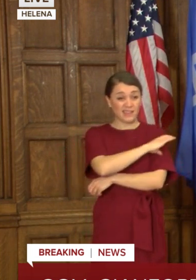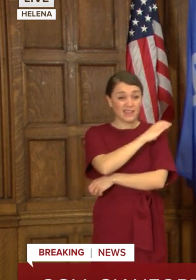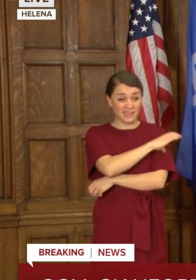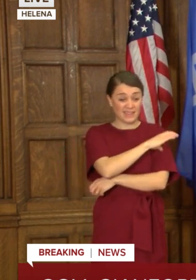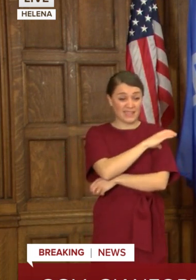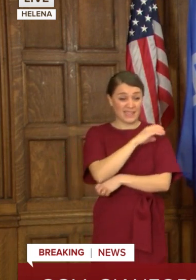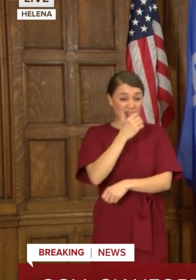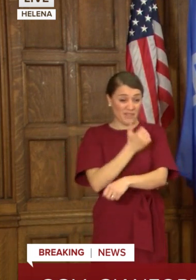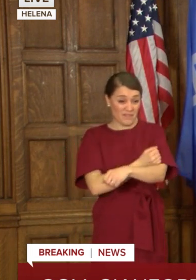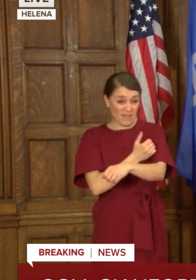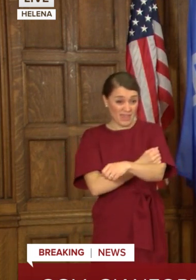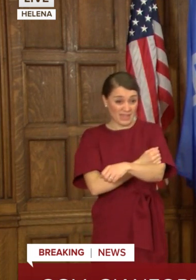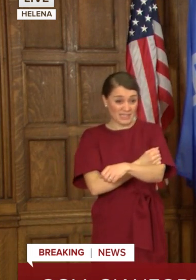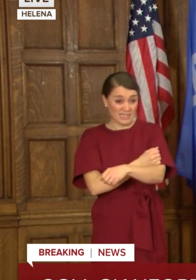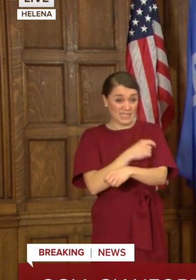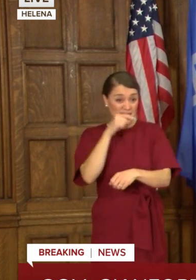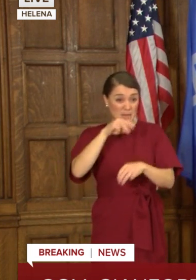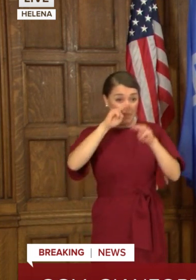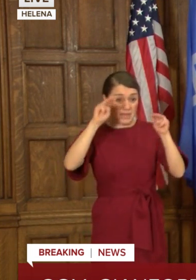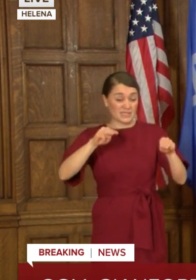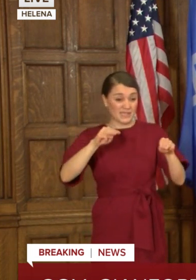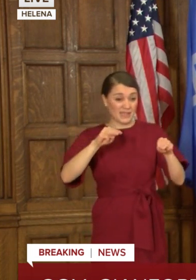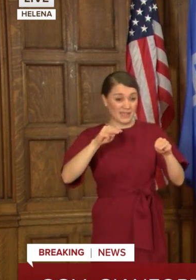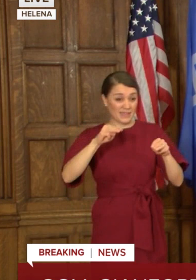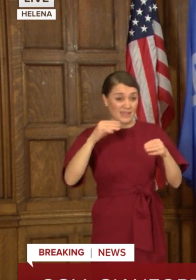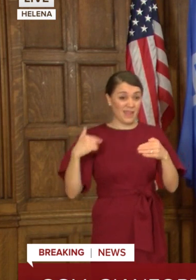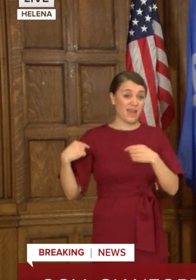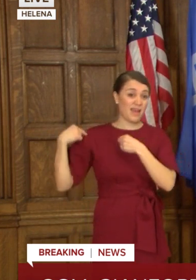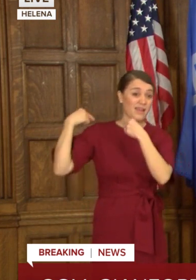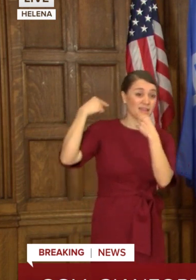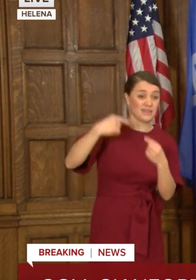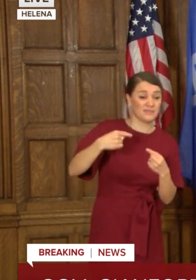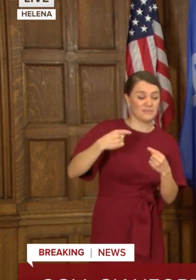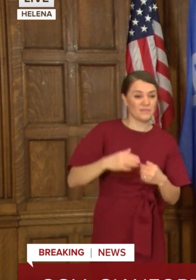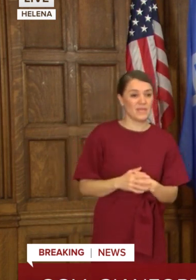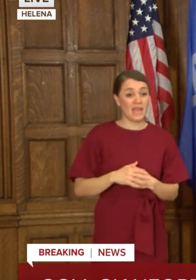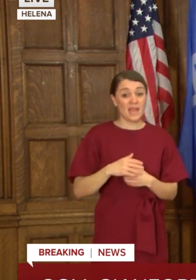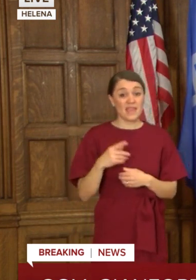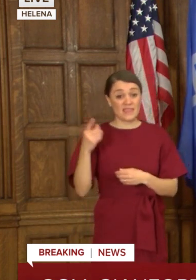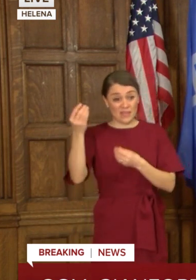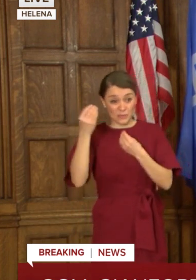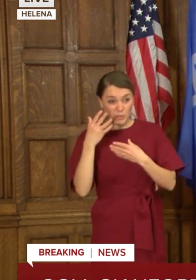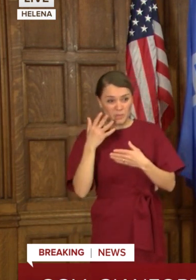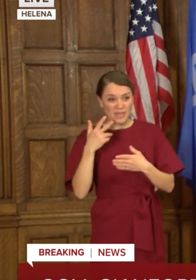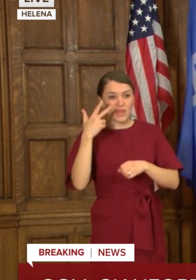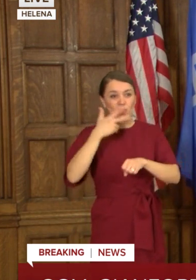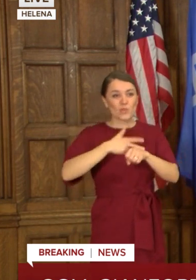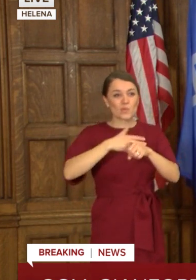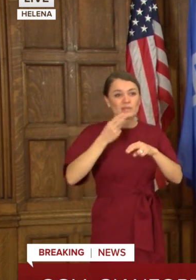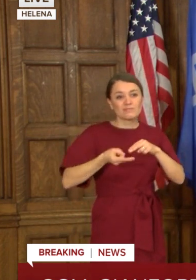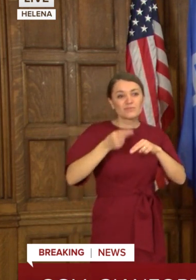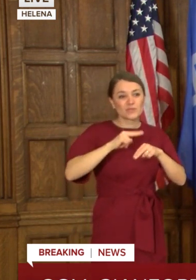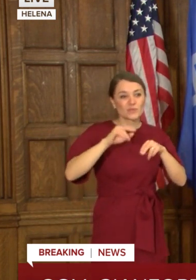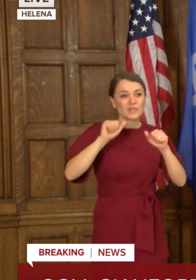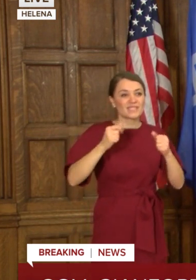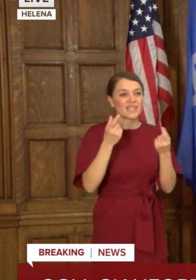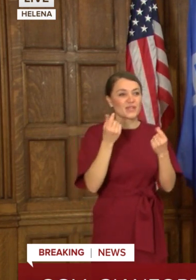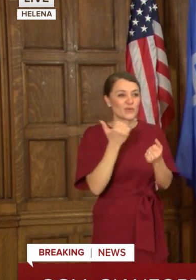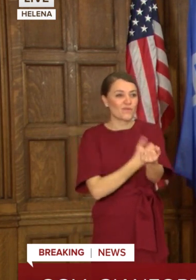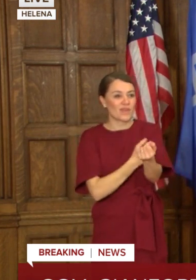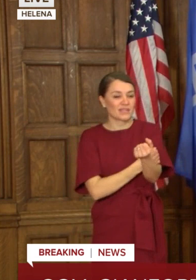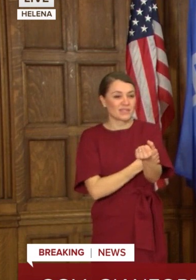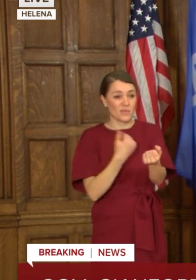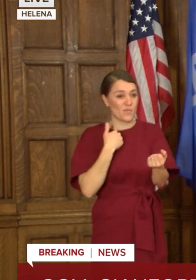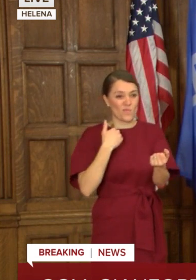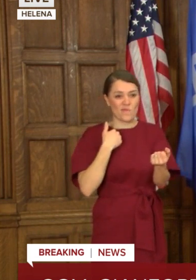nurse told me it's possible for them to do 3 times more than what they did on Friday. We have the infrastructure in